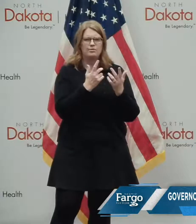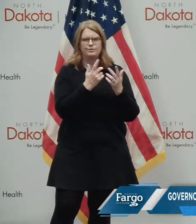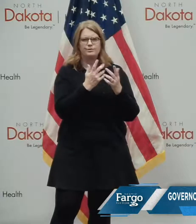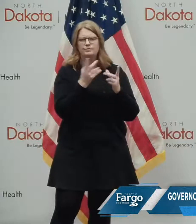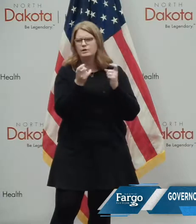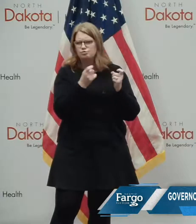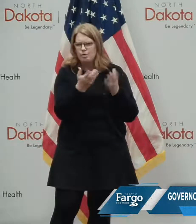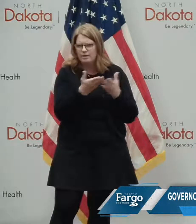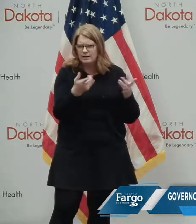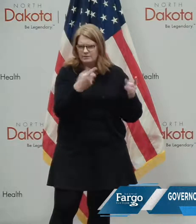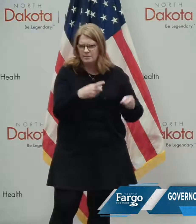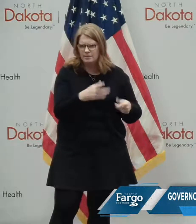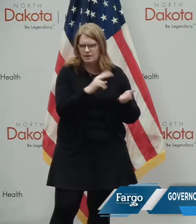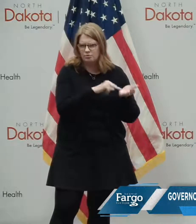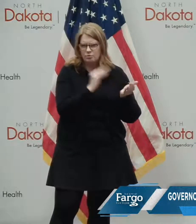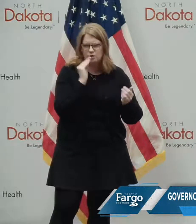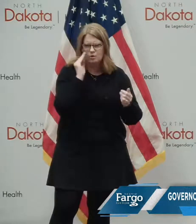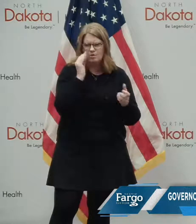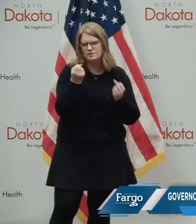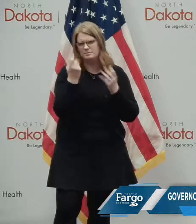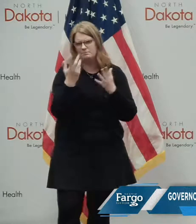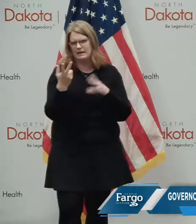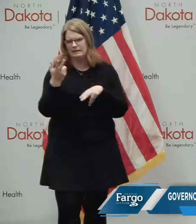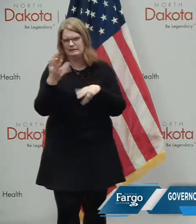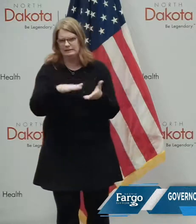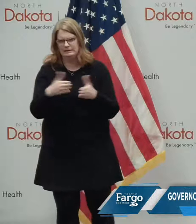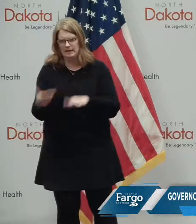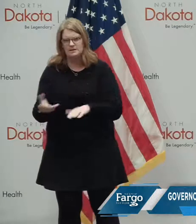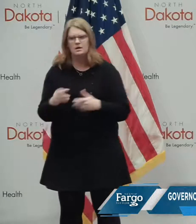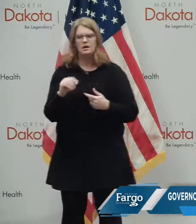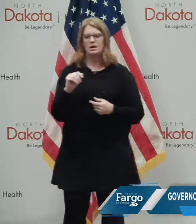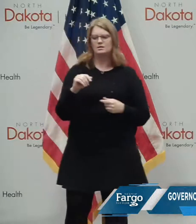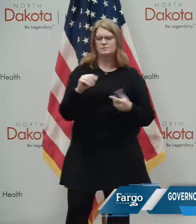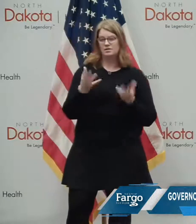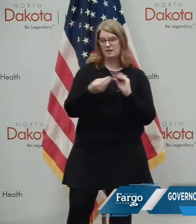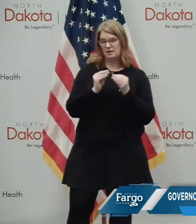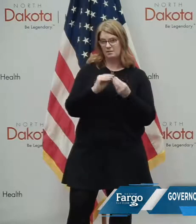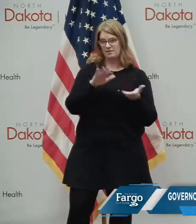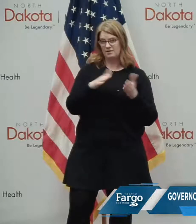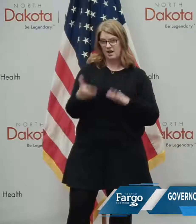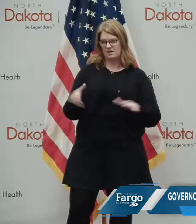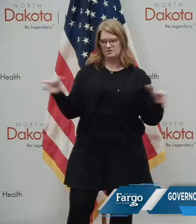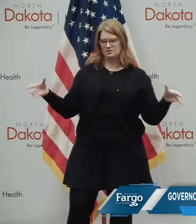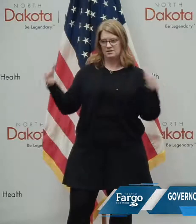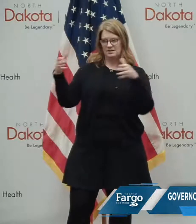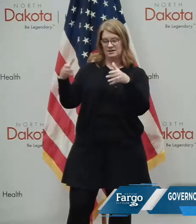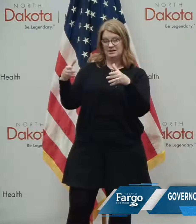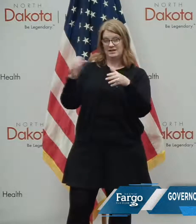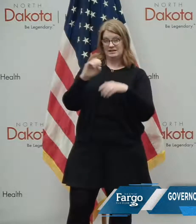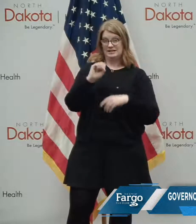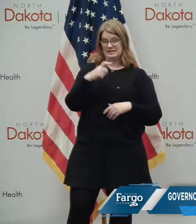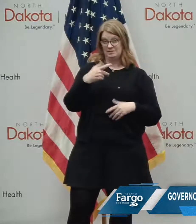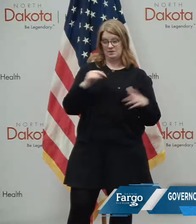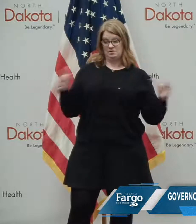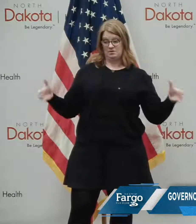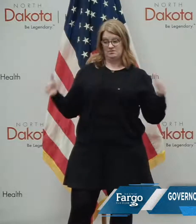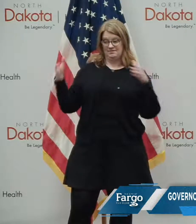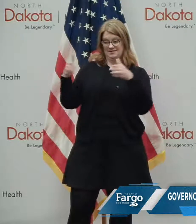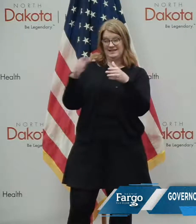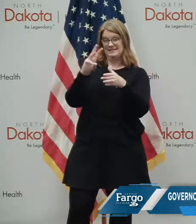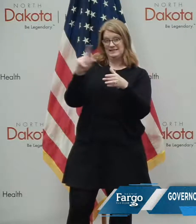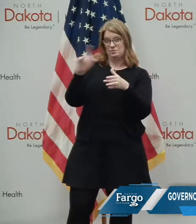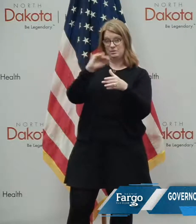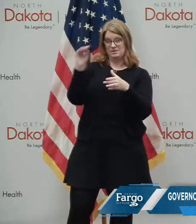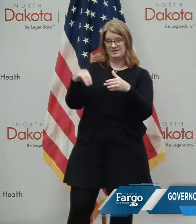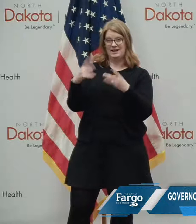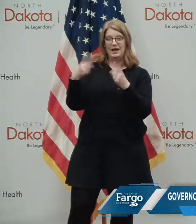the fact that, 61% of these deaths we saw in September that were in long-term care, and our